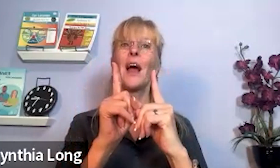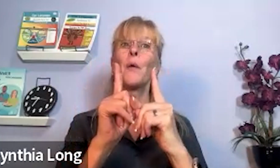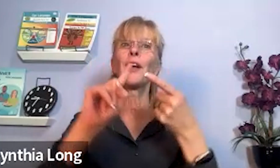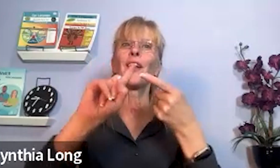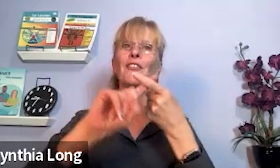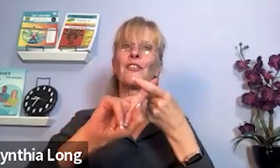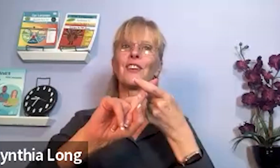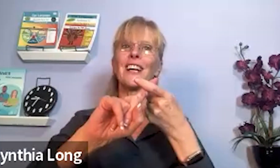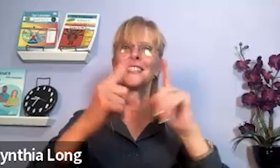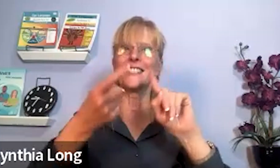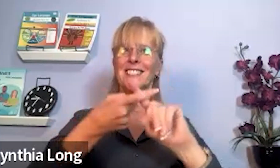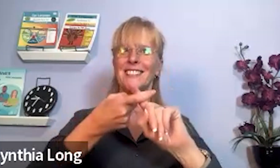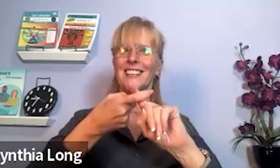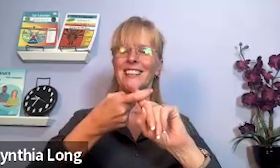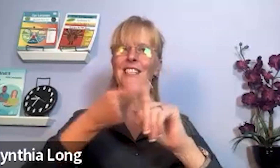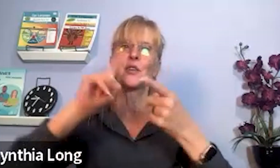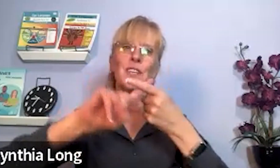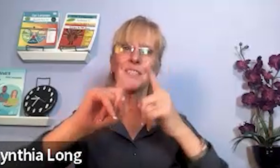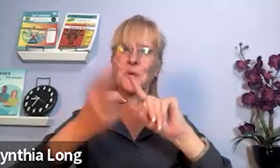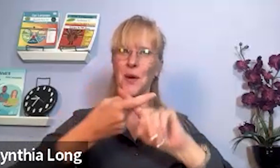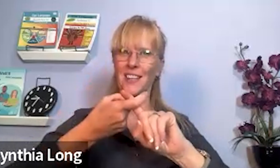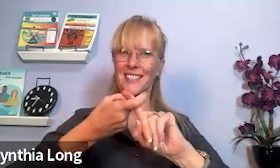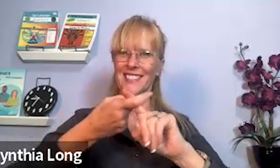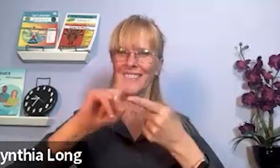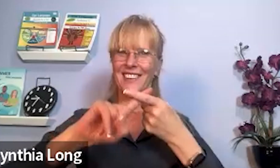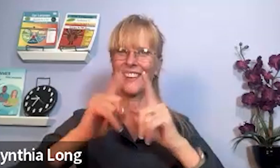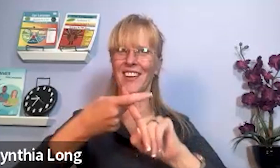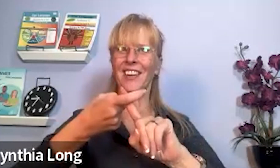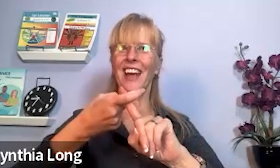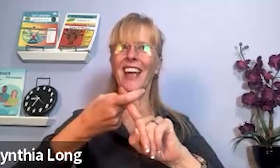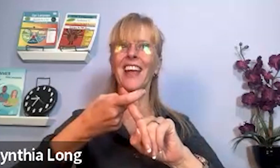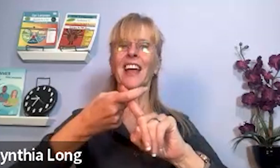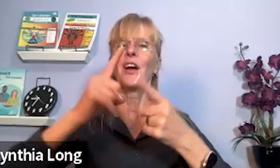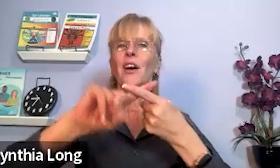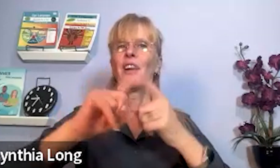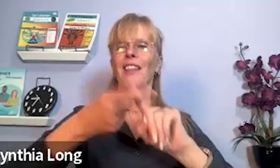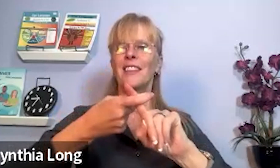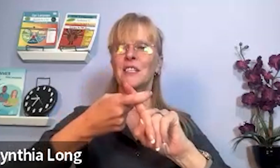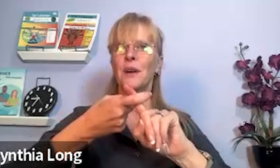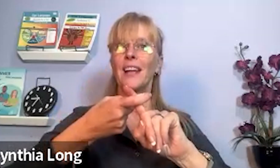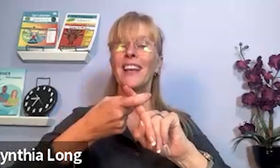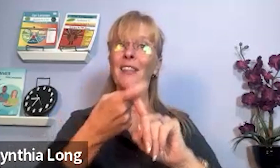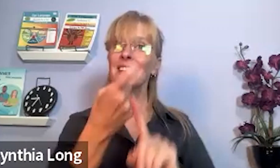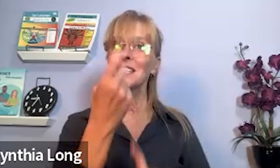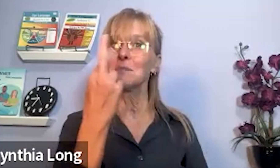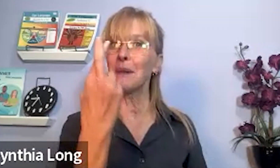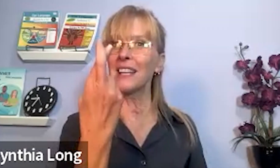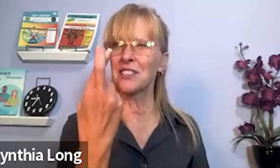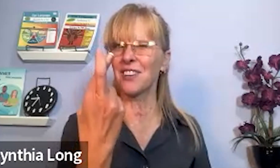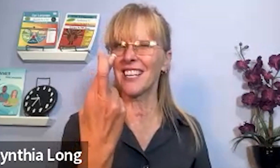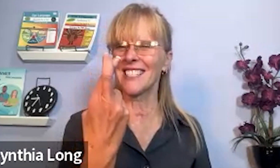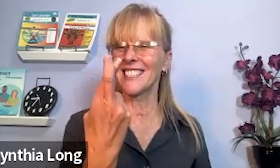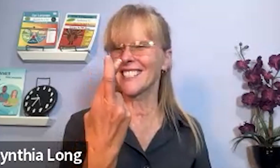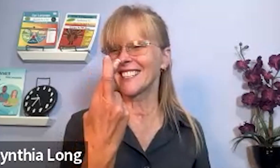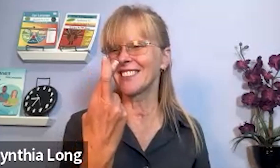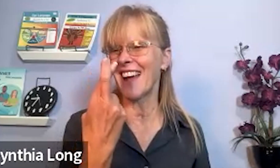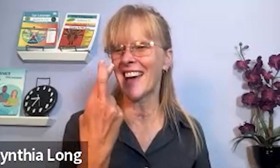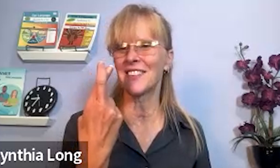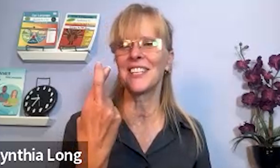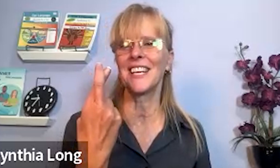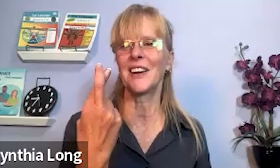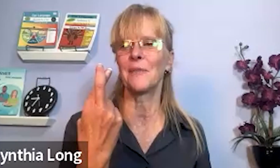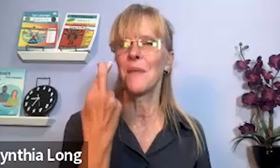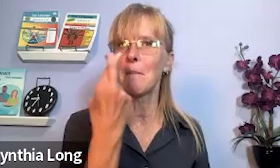are, and now we are friends. Crisscross, okay, this way. Now, this is best friends, just a